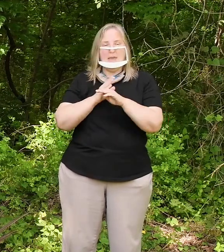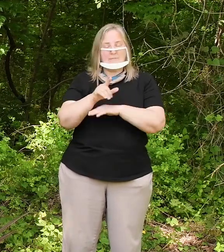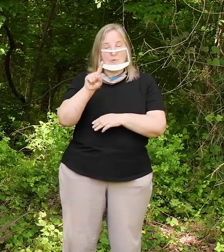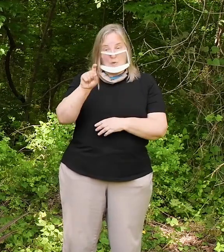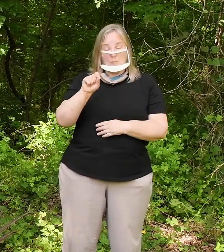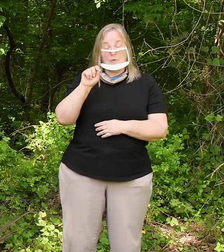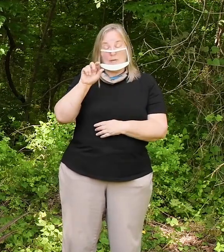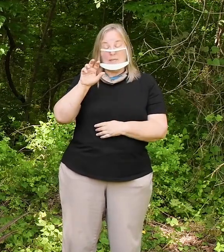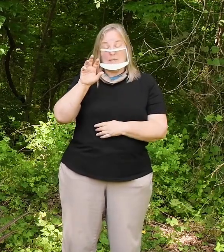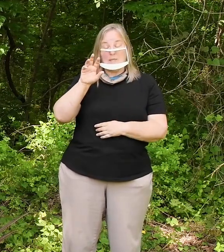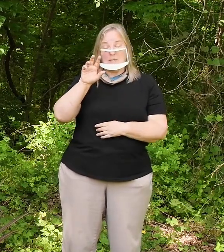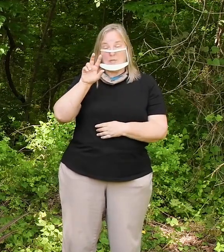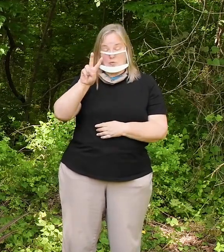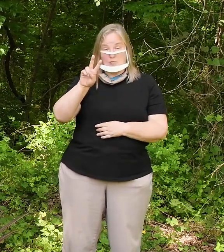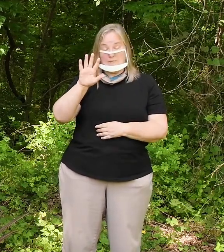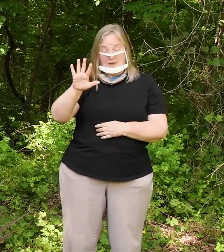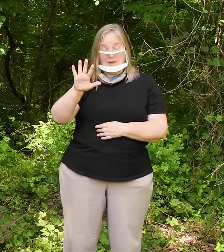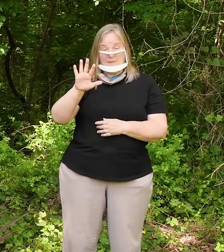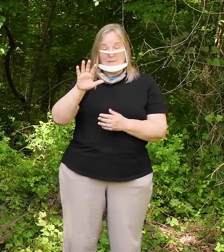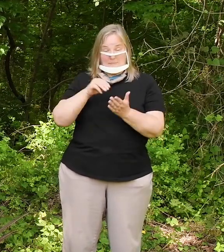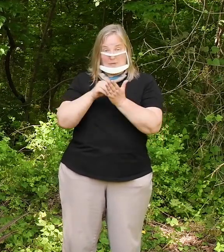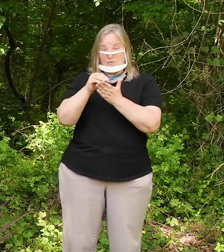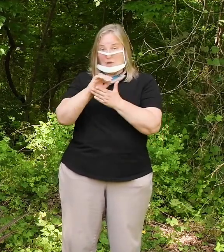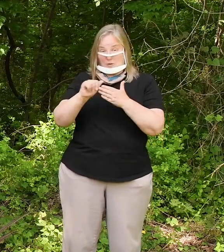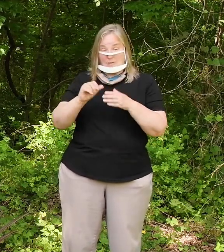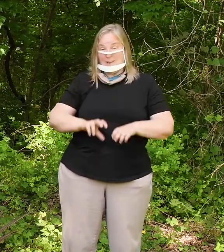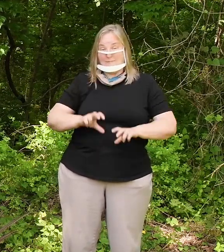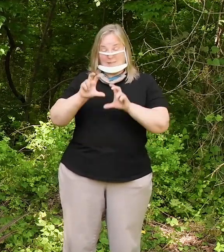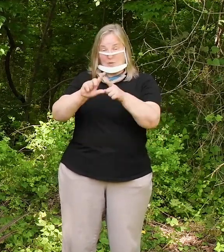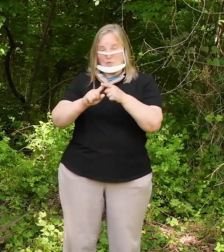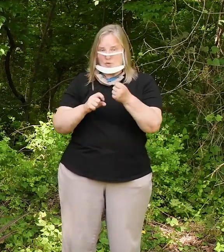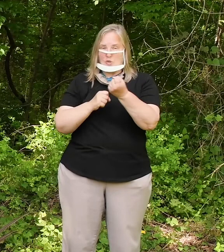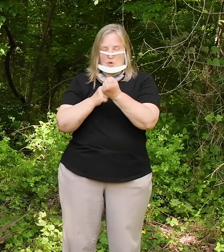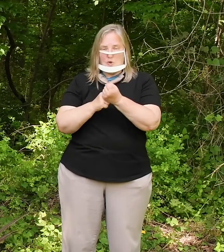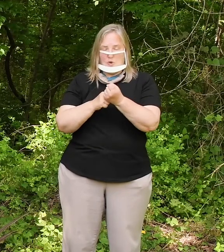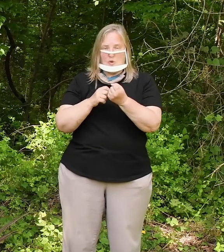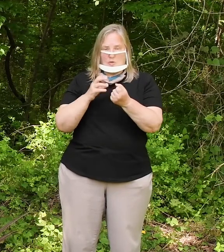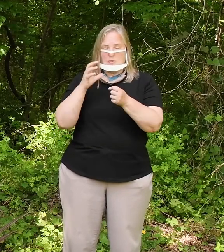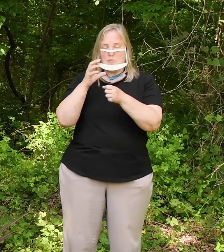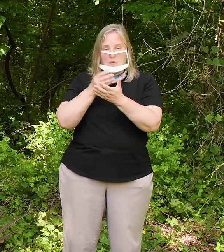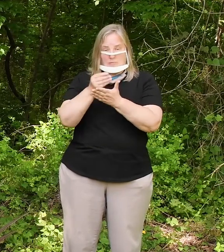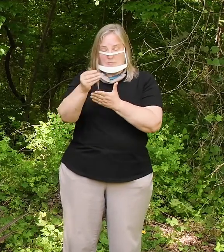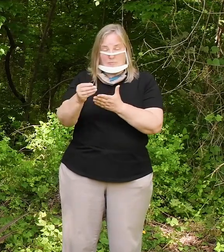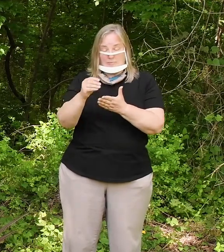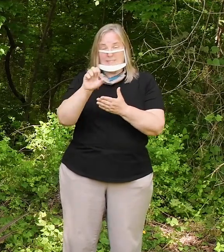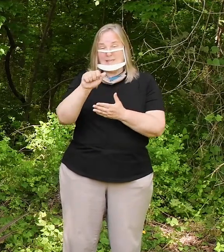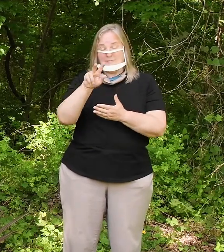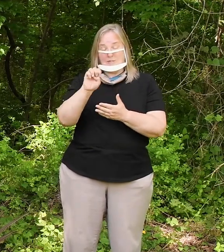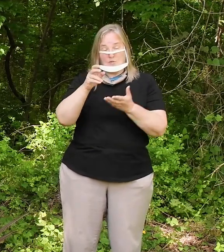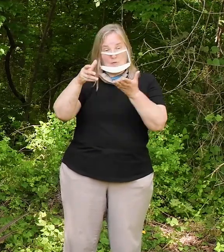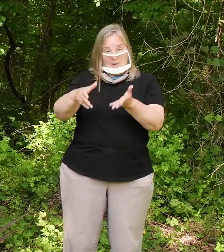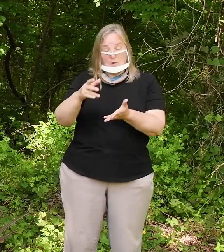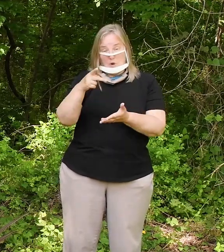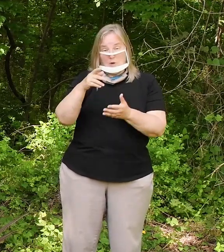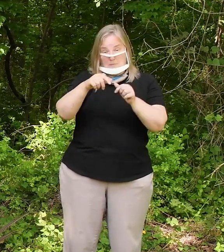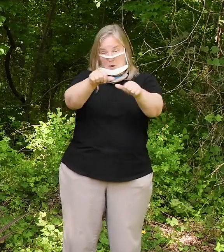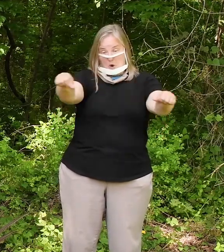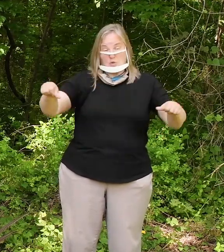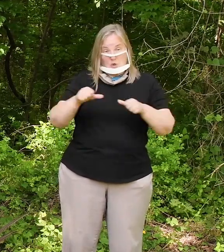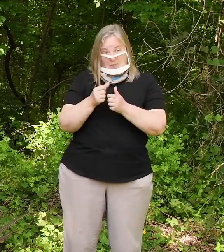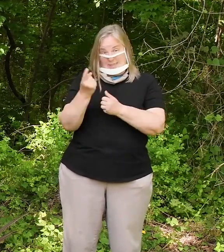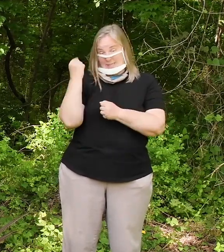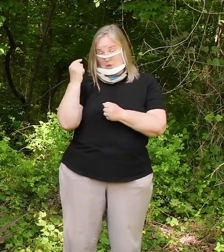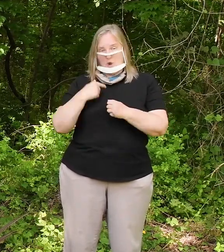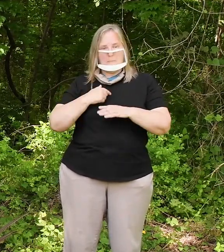million investment to secure the Savage remainder parcel last year, blocking the development